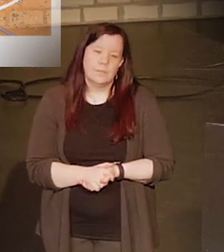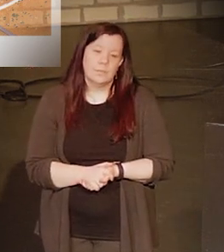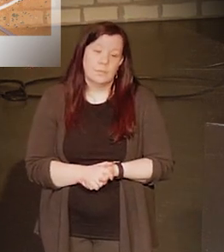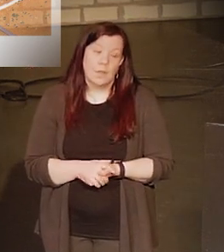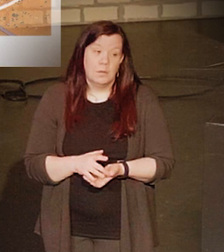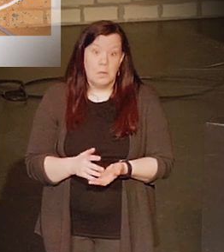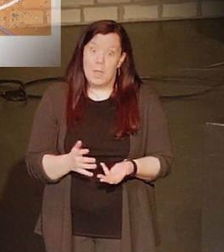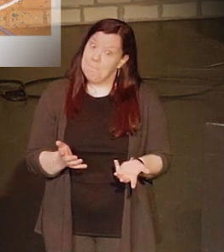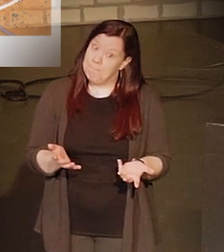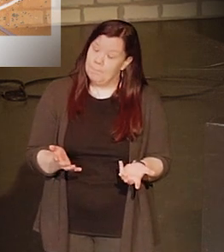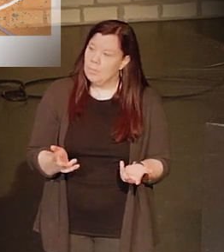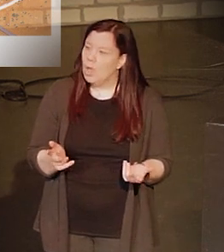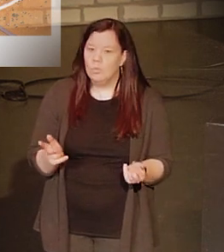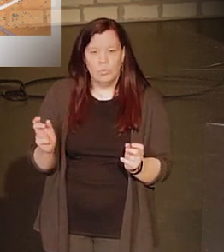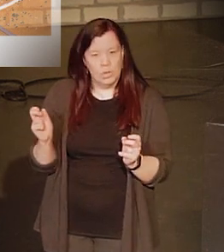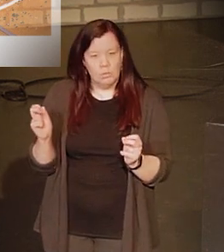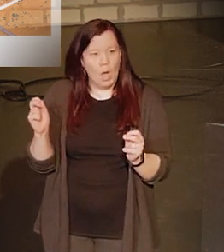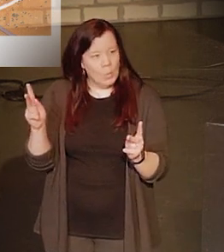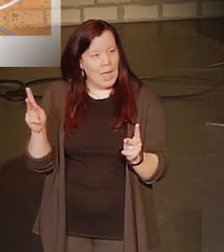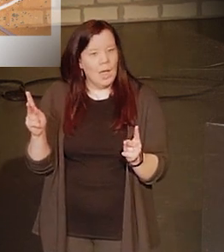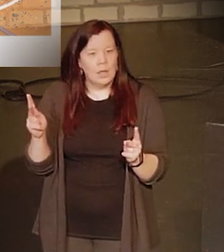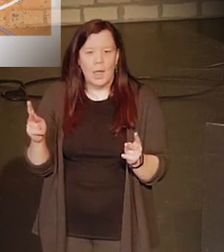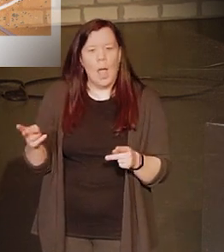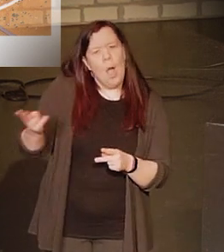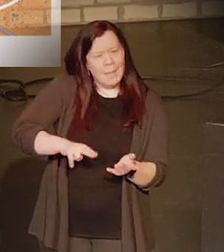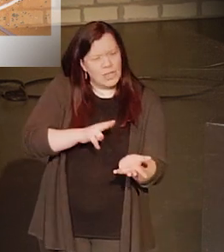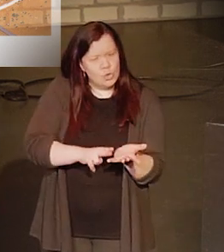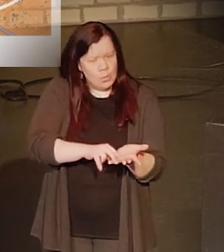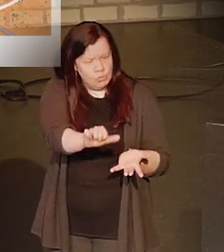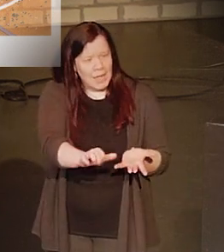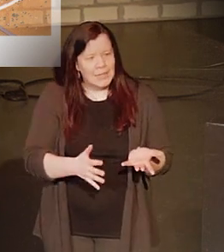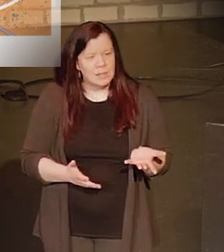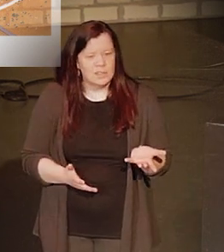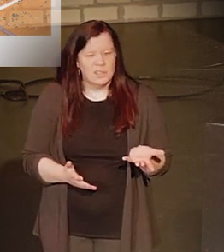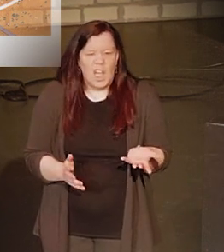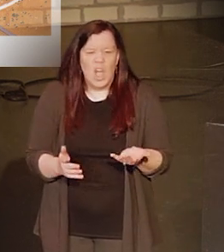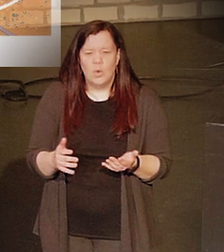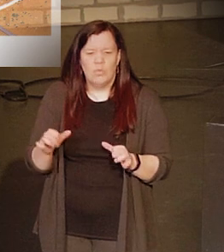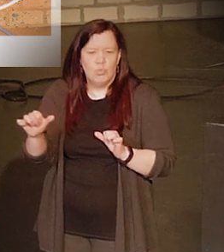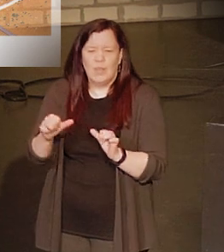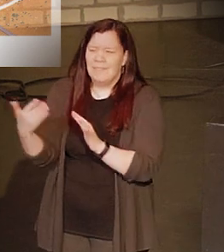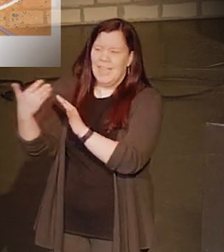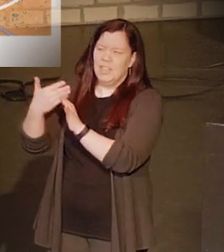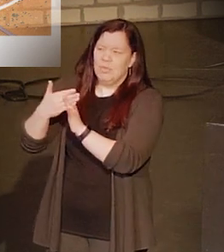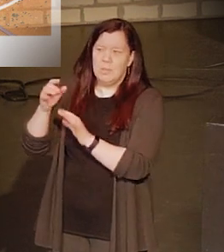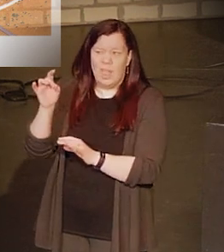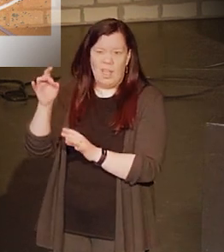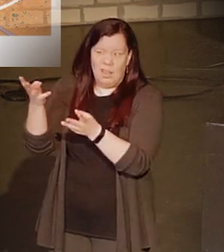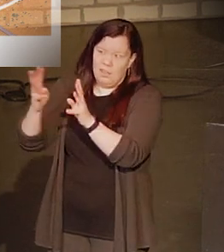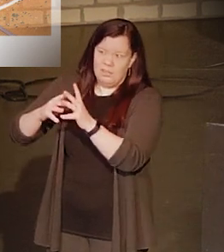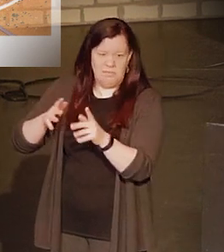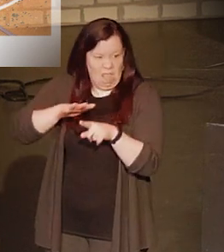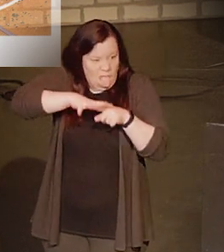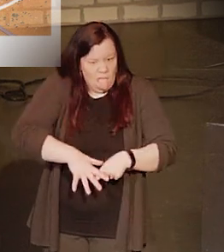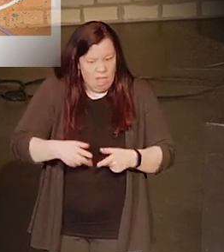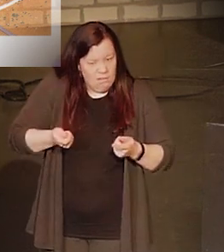So you might think, okay, business as usual. Bit of an interruption, bit of a kind of